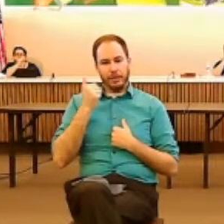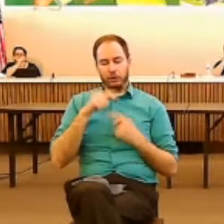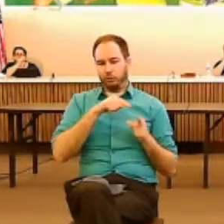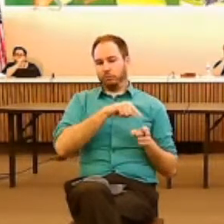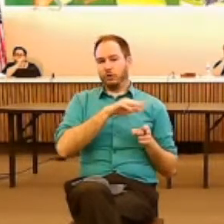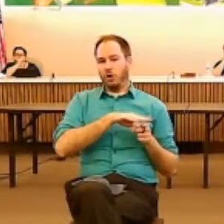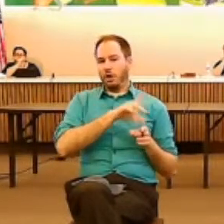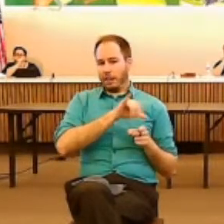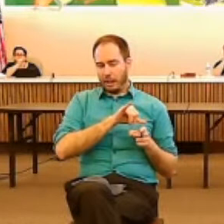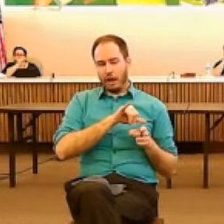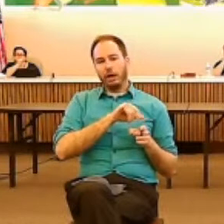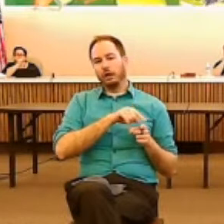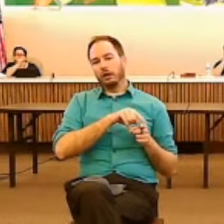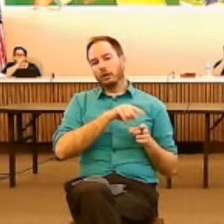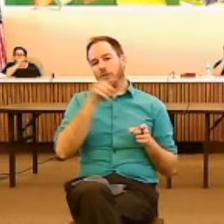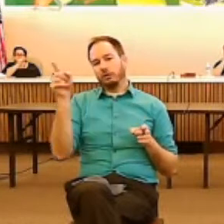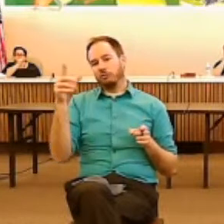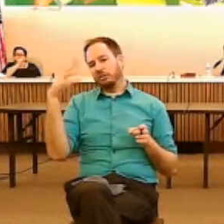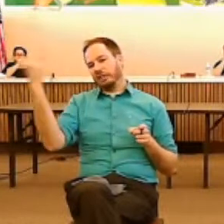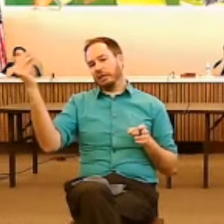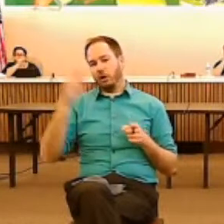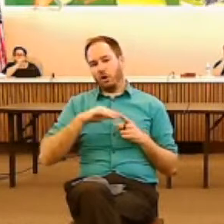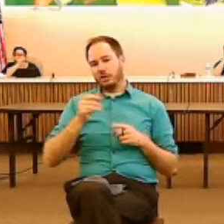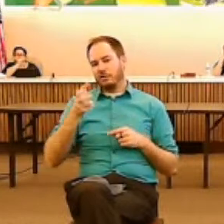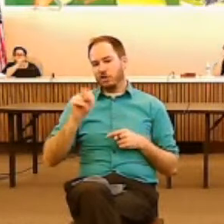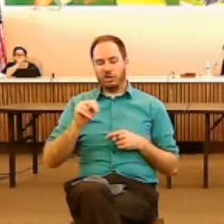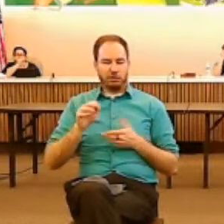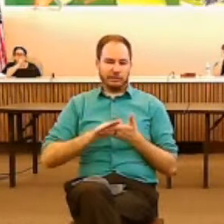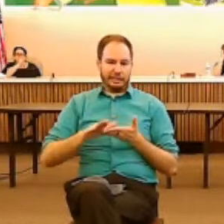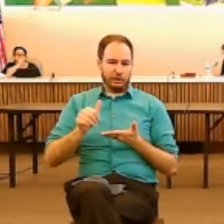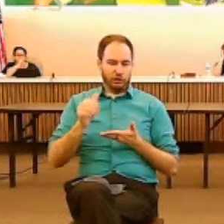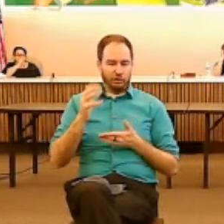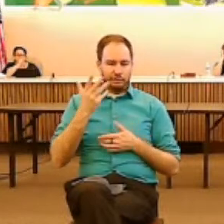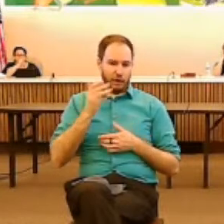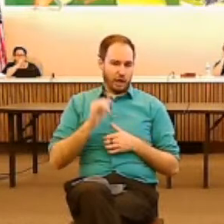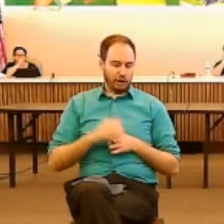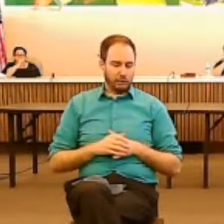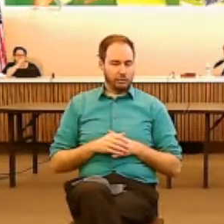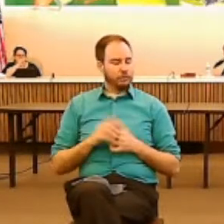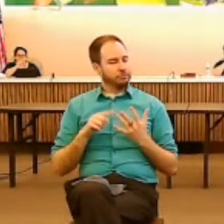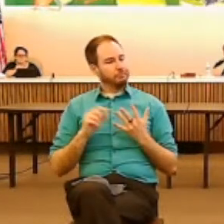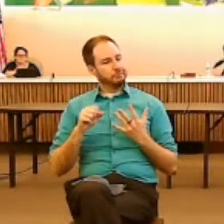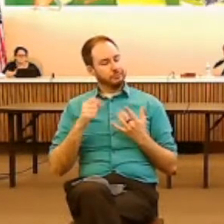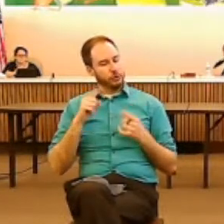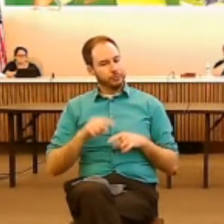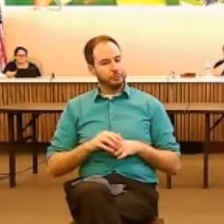to eliminate some driveways and just clean that whole situation up. Yeah.